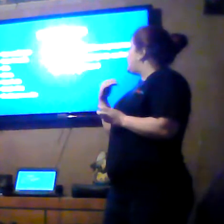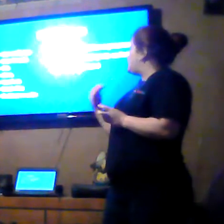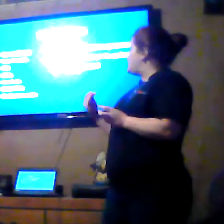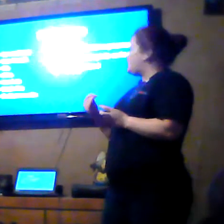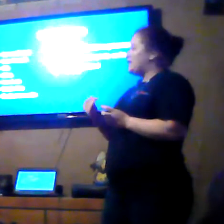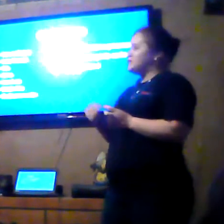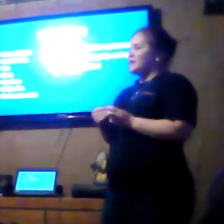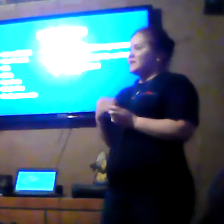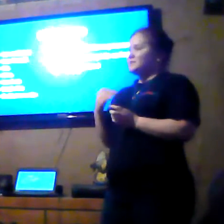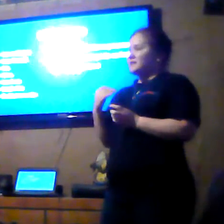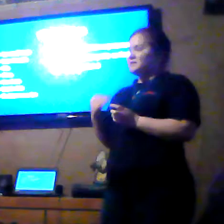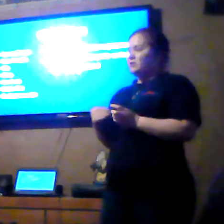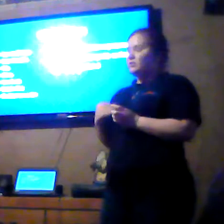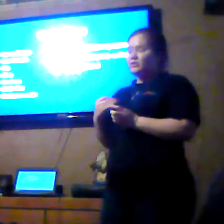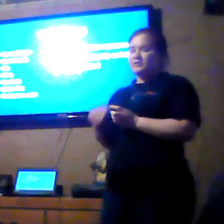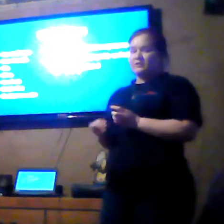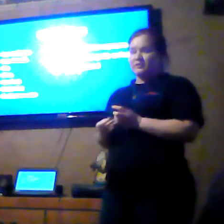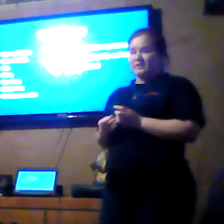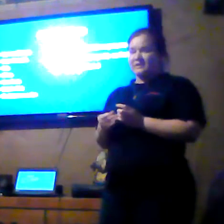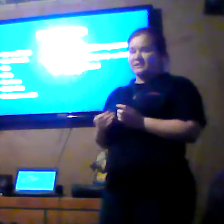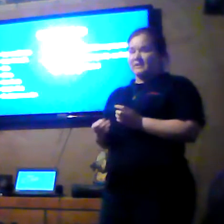not be pasteurized as long or to the degree that's necessary.